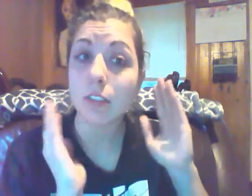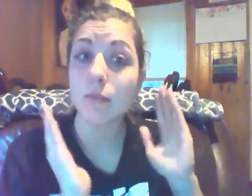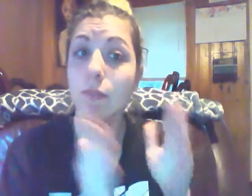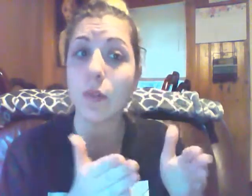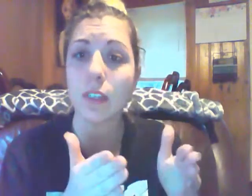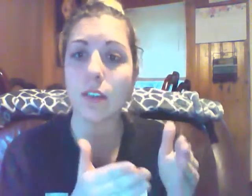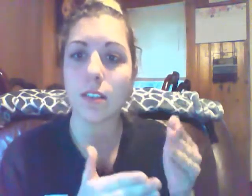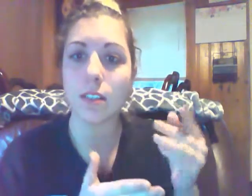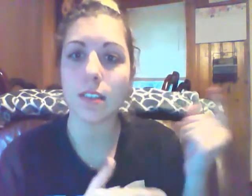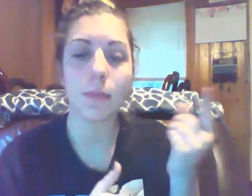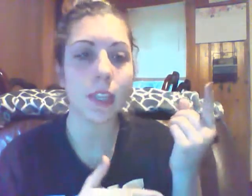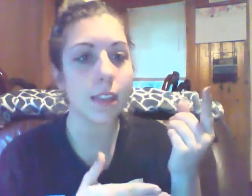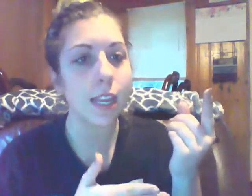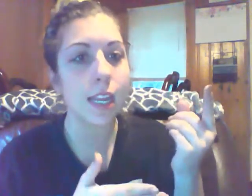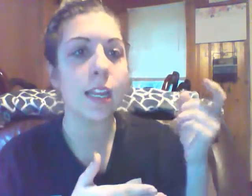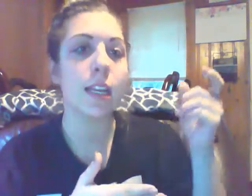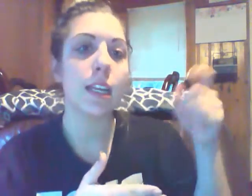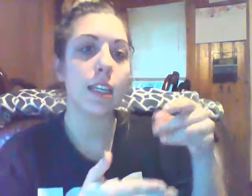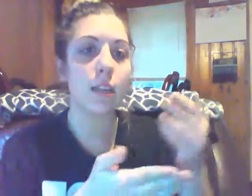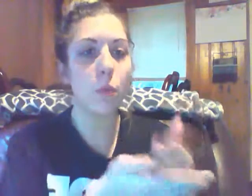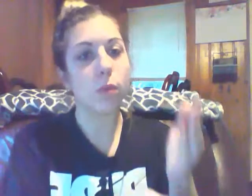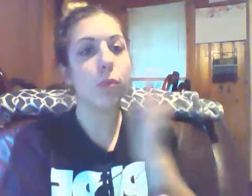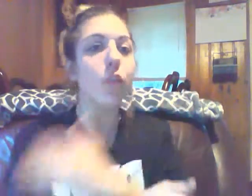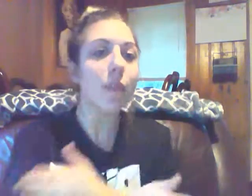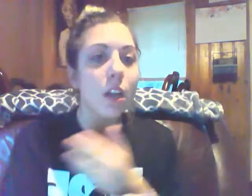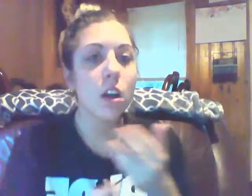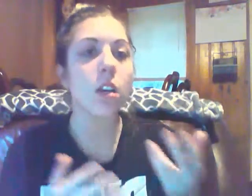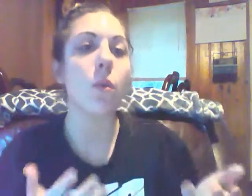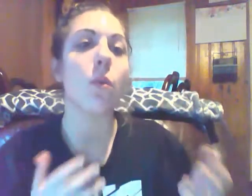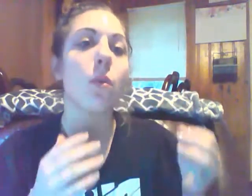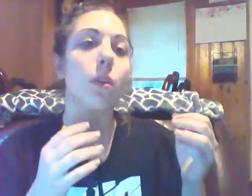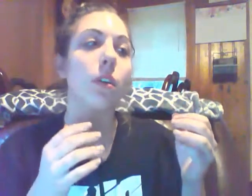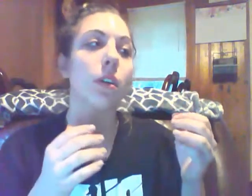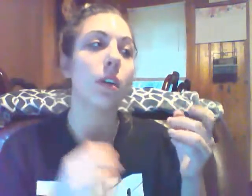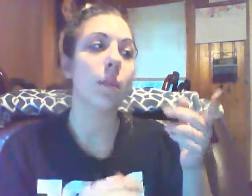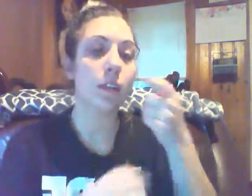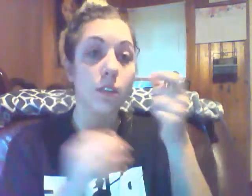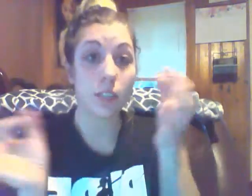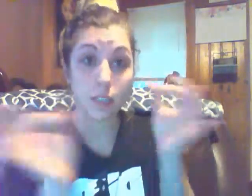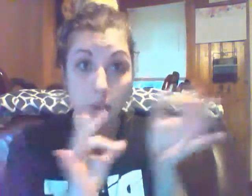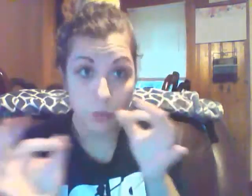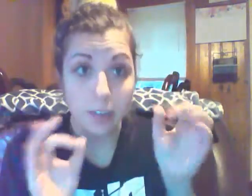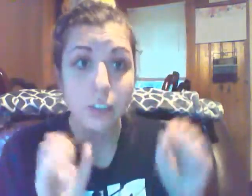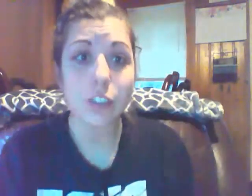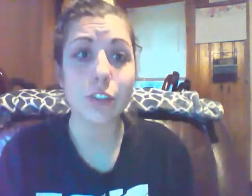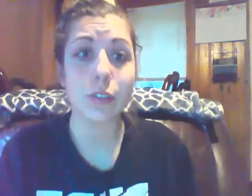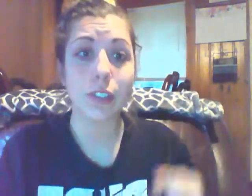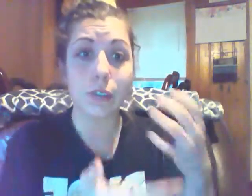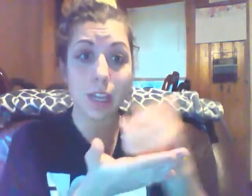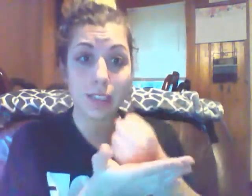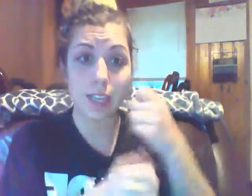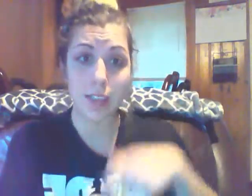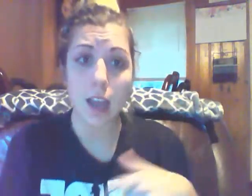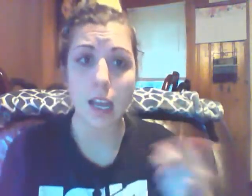and focus on something that they need more improvement on, or because there's less distractions, you can utilize that